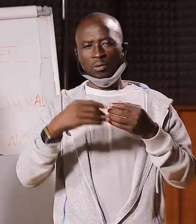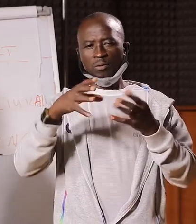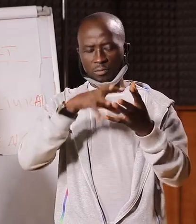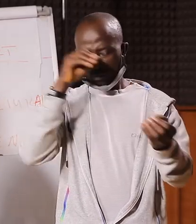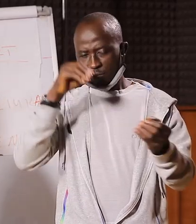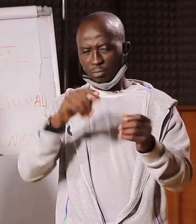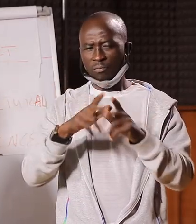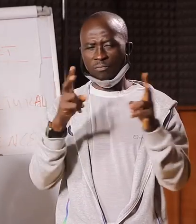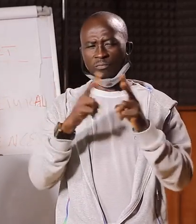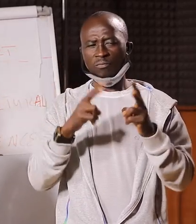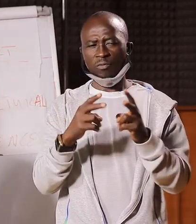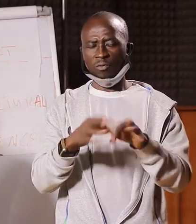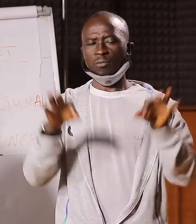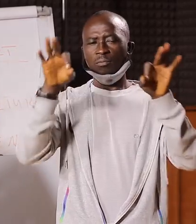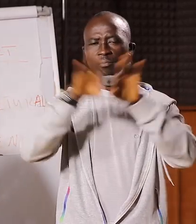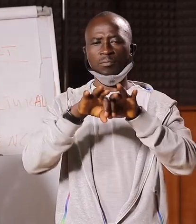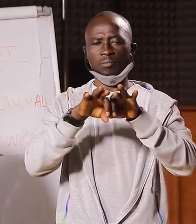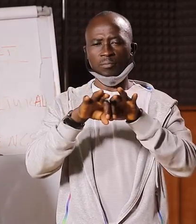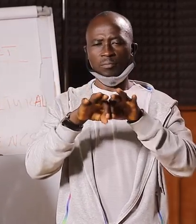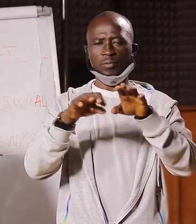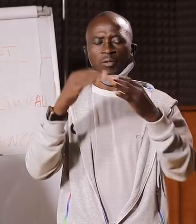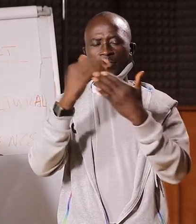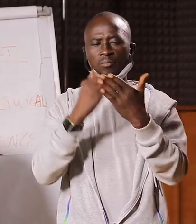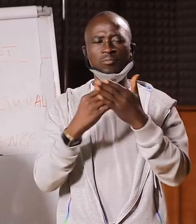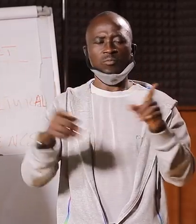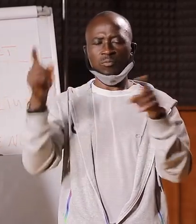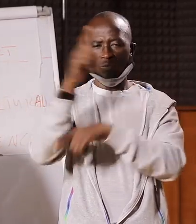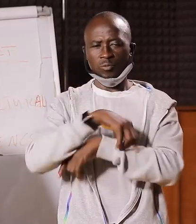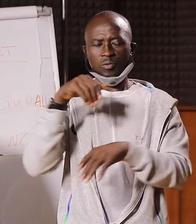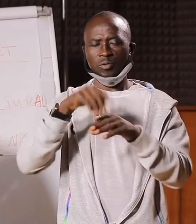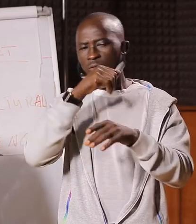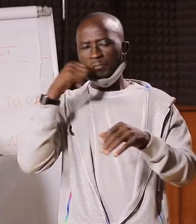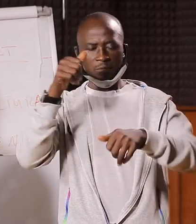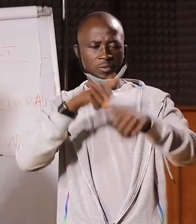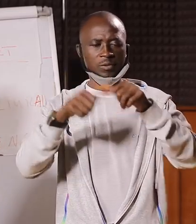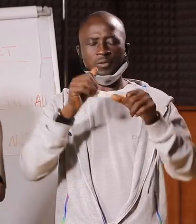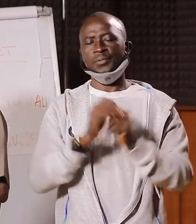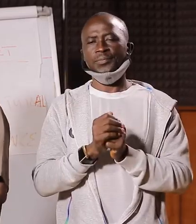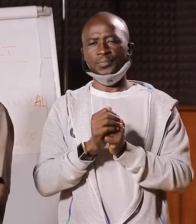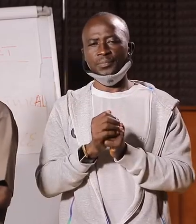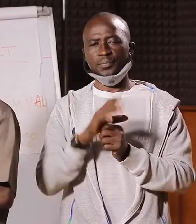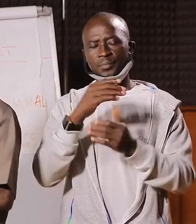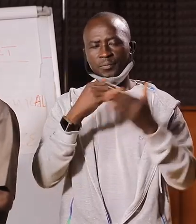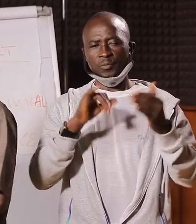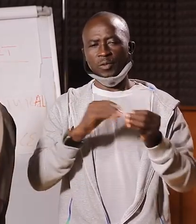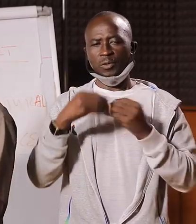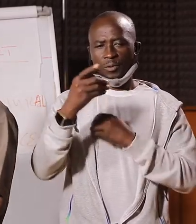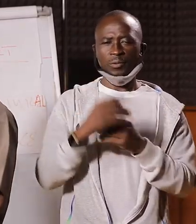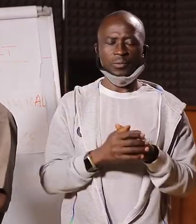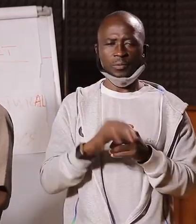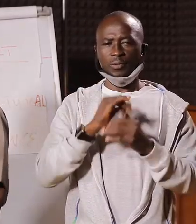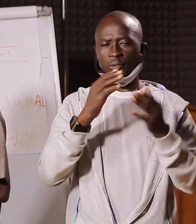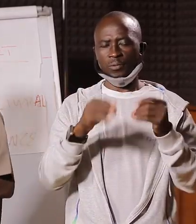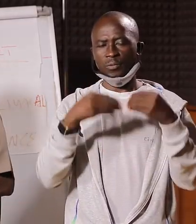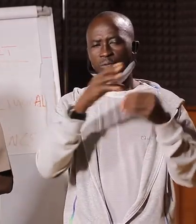a very, very important lesson today in agricultural science. But before I go, I